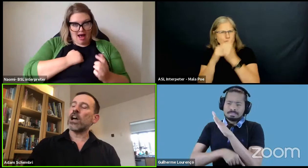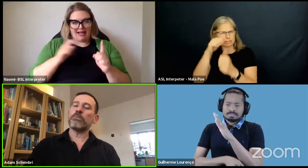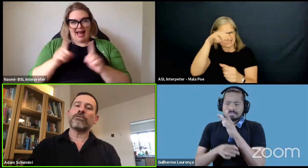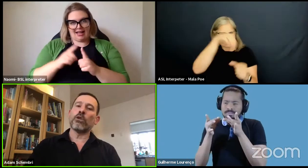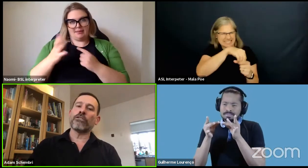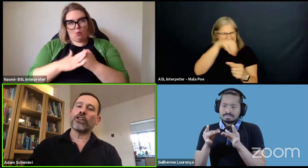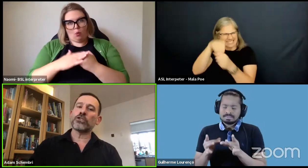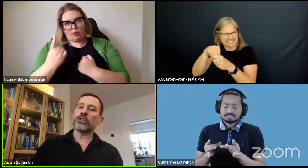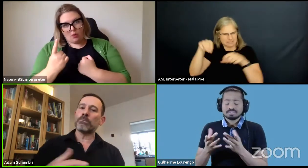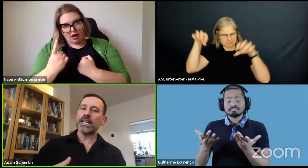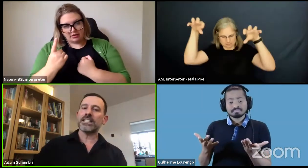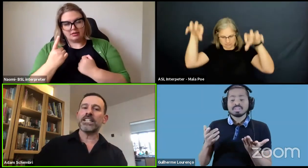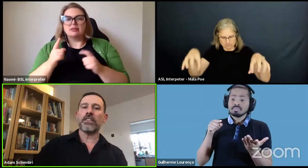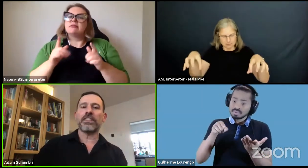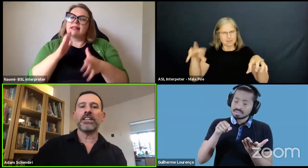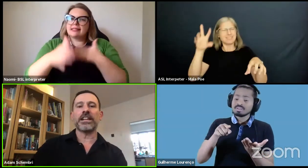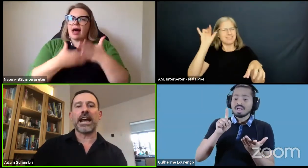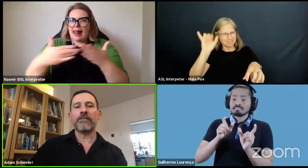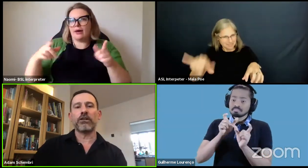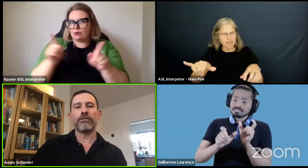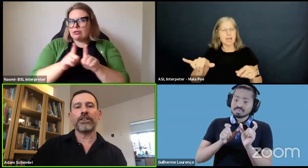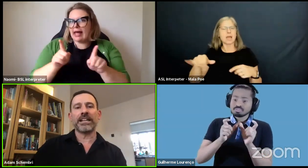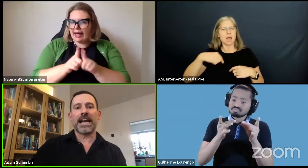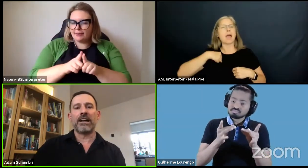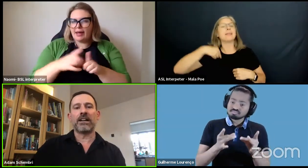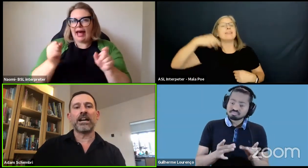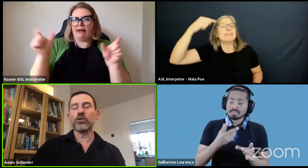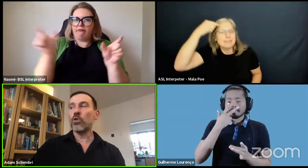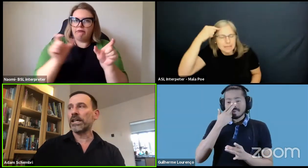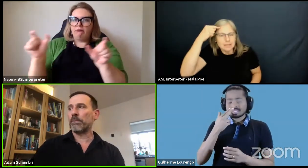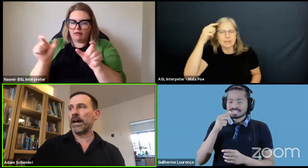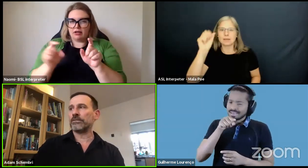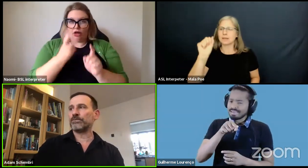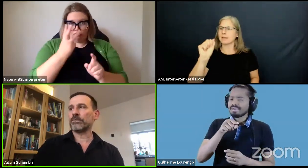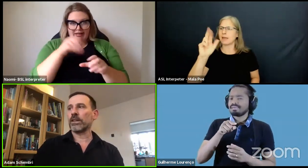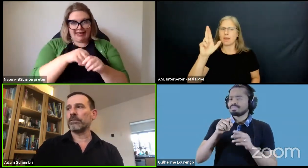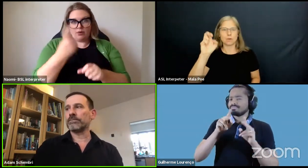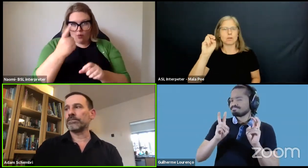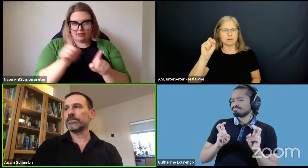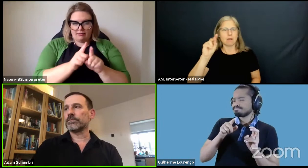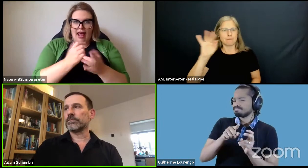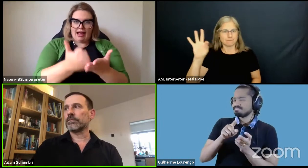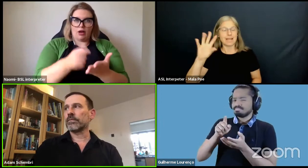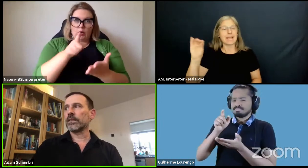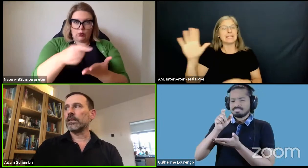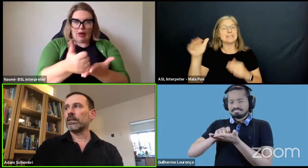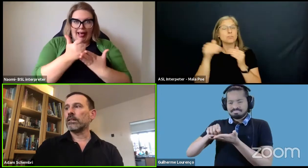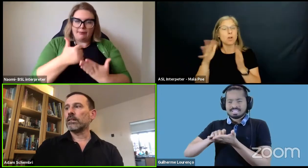the type of morphological complexity I think that Aronoff et al. Are talking about.